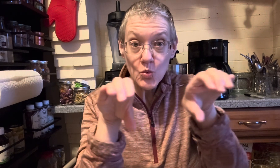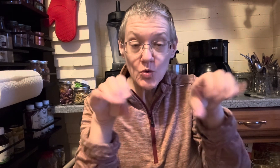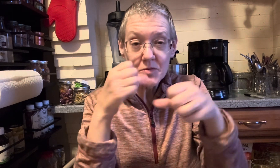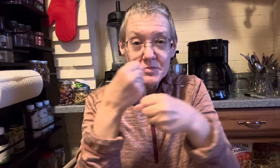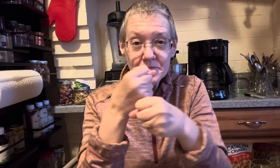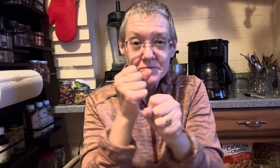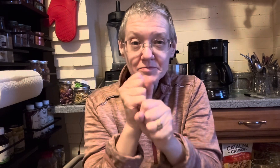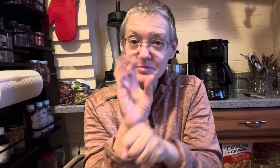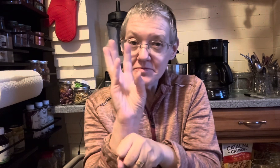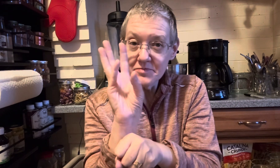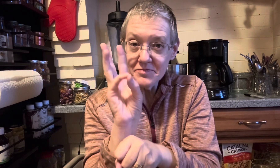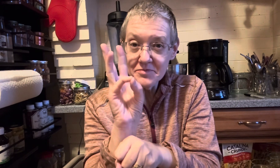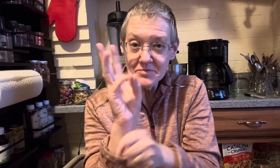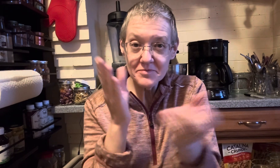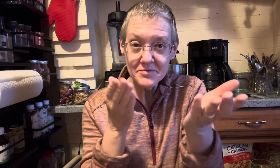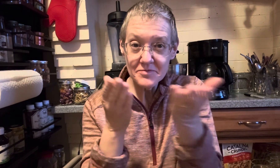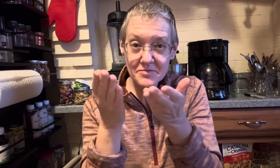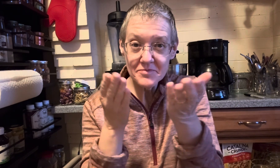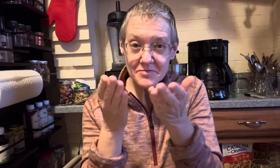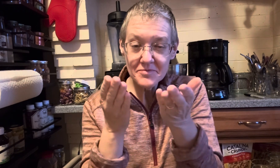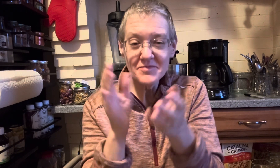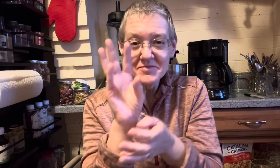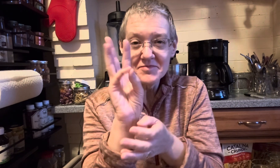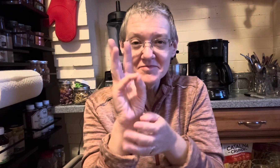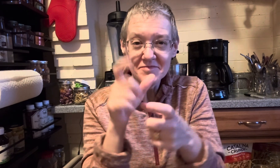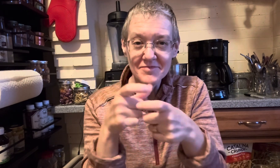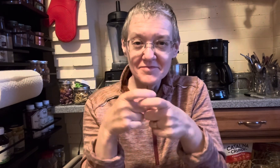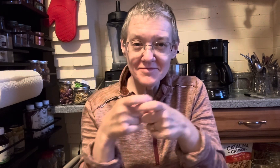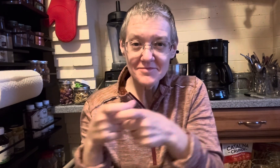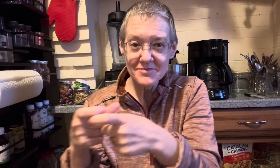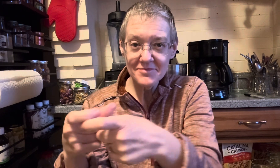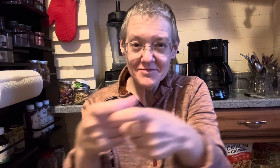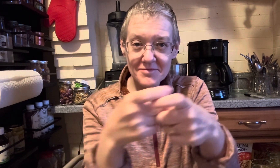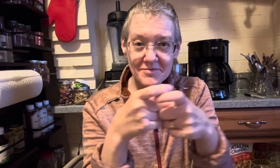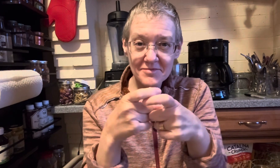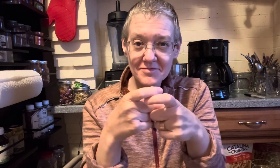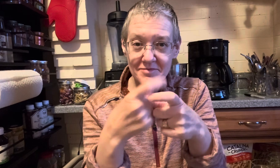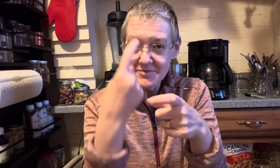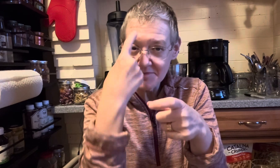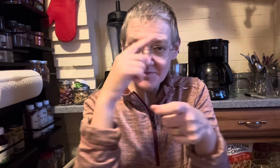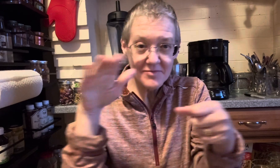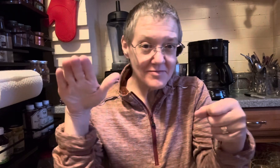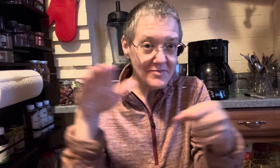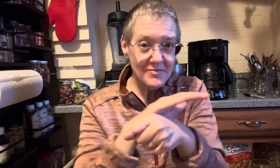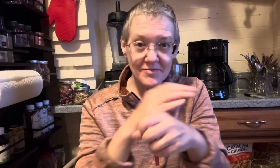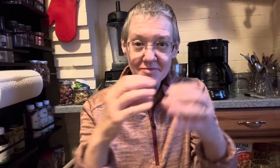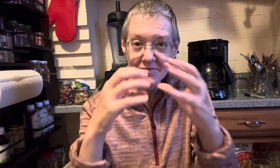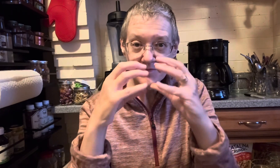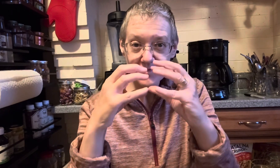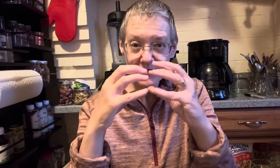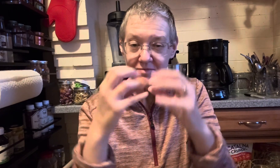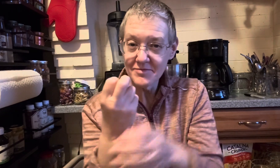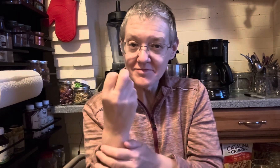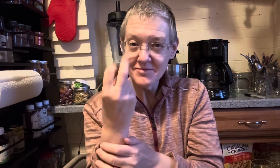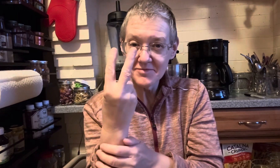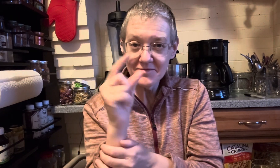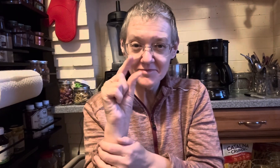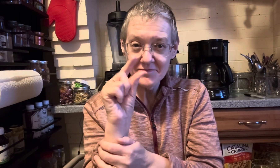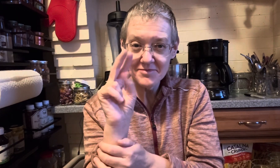The whole tube is going to make 6 servings, 6 patties. So for the whole tube, that's